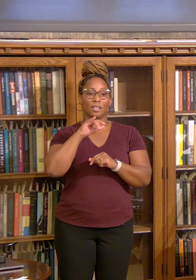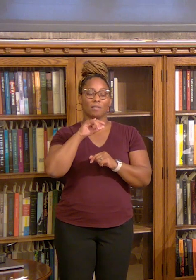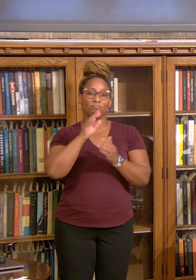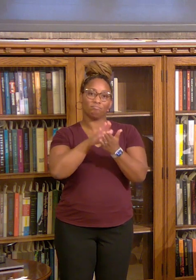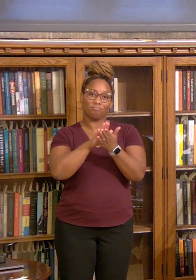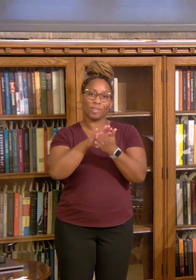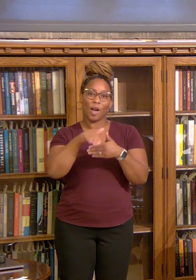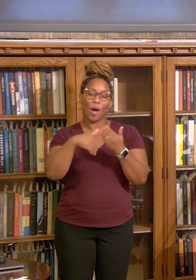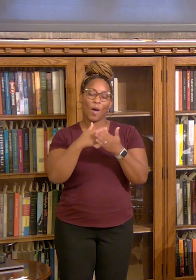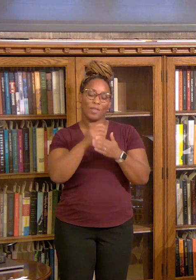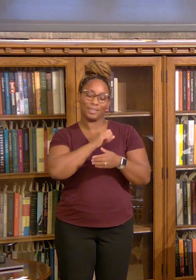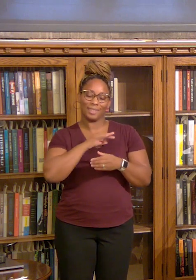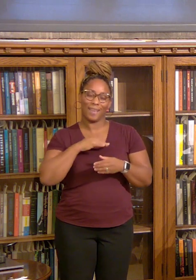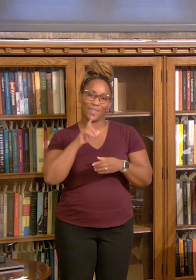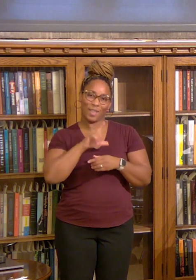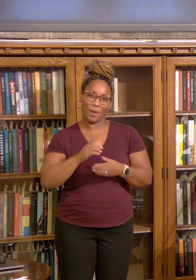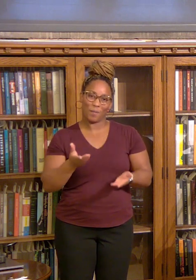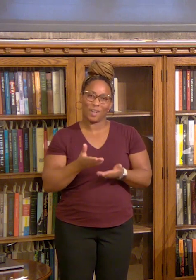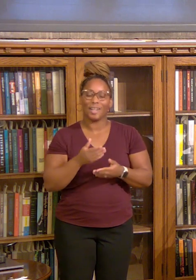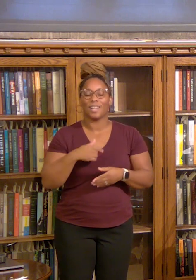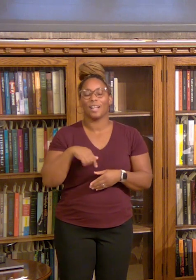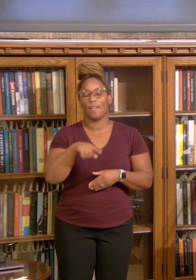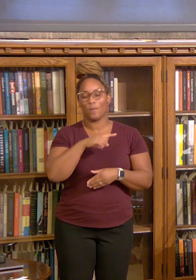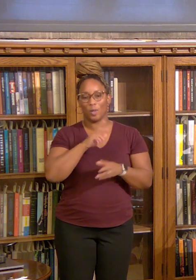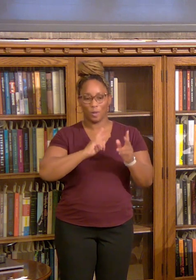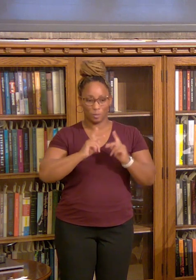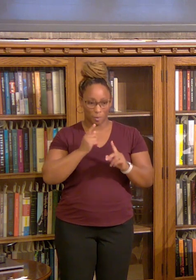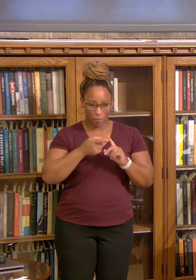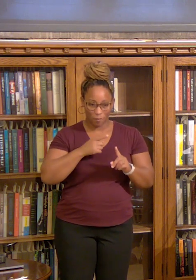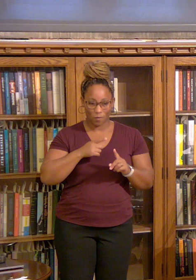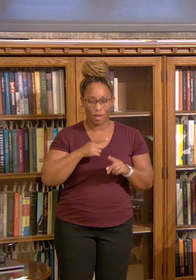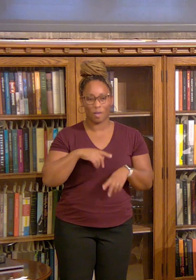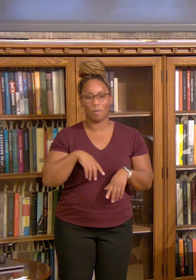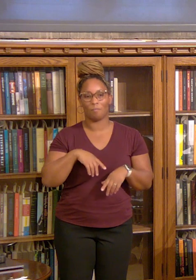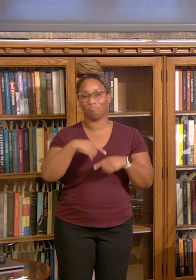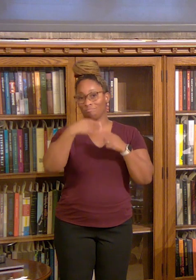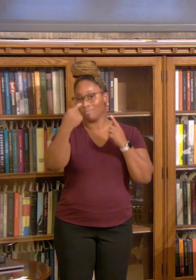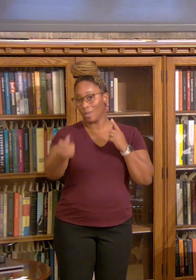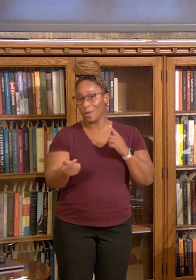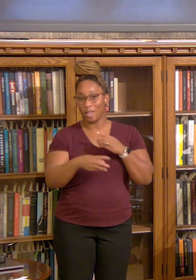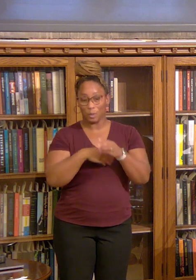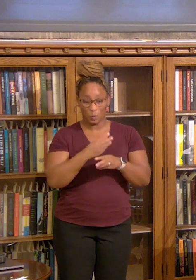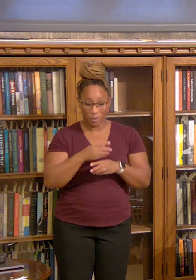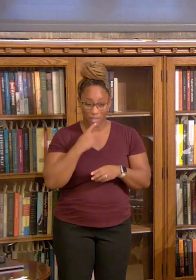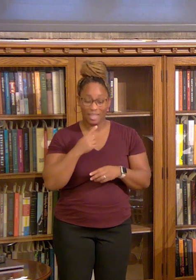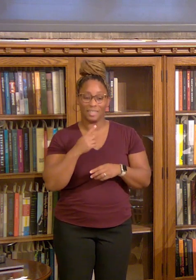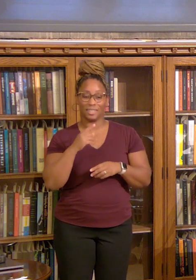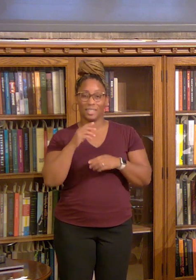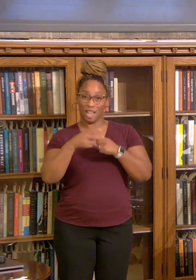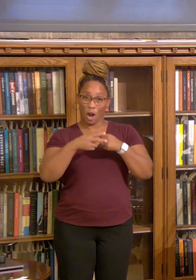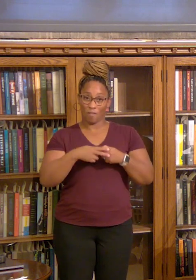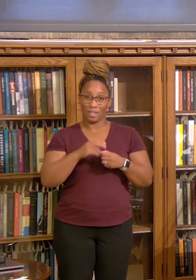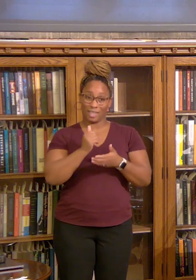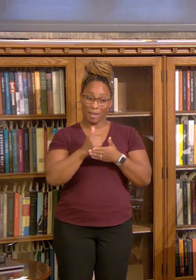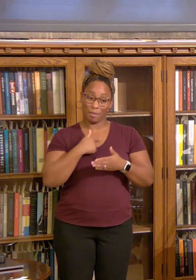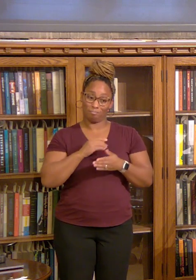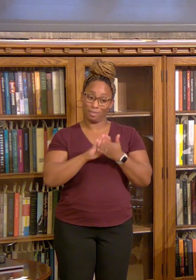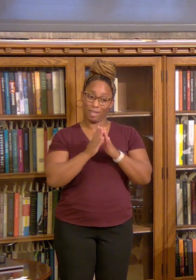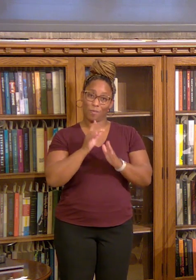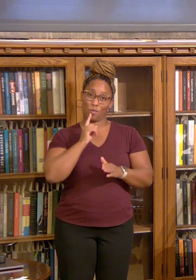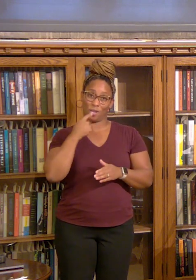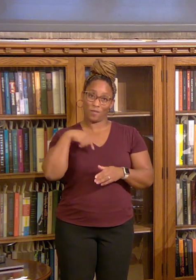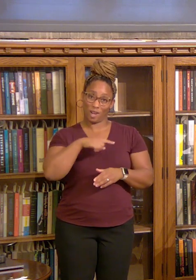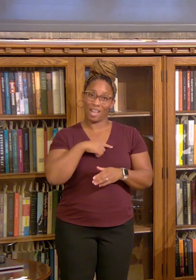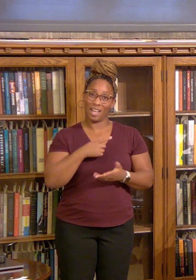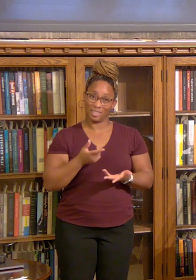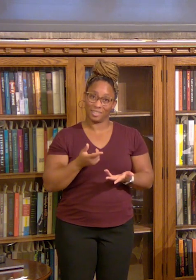the staff of the archives in library here for those of us who come from across the pond it is the archives that made this real for us and brought John